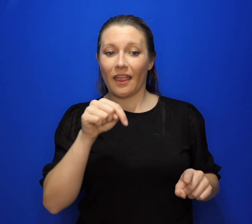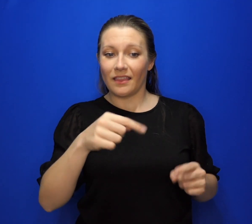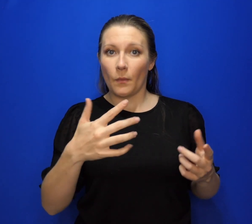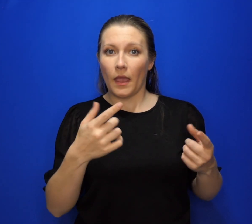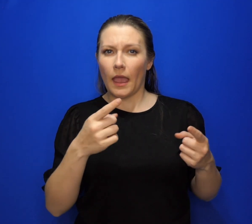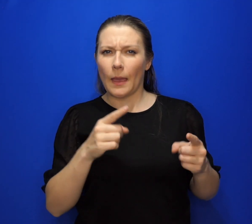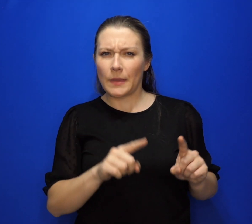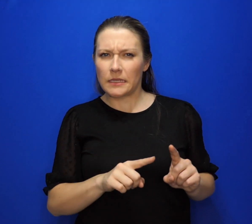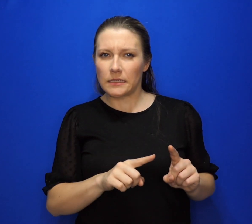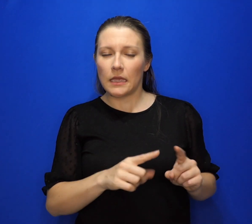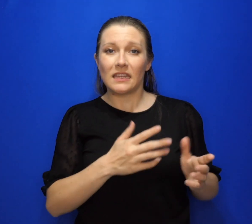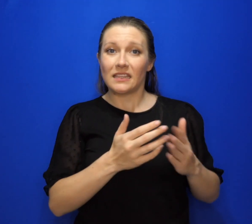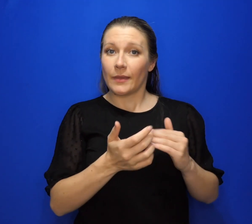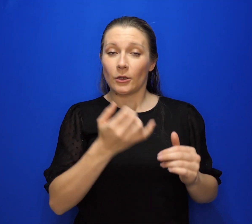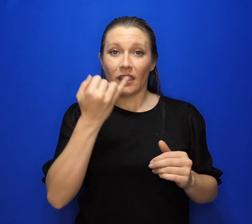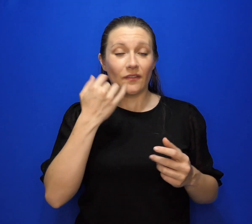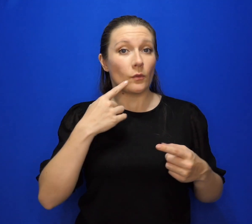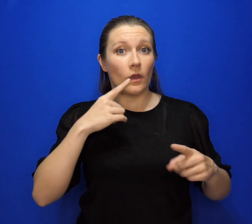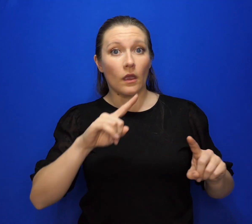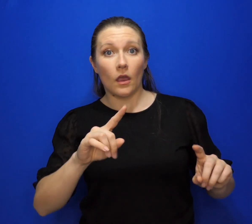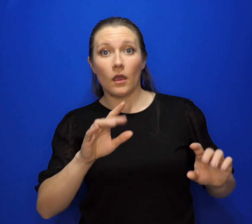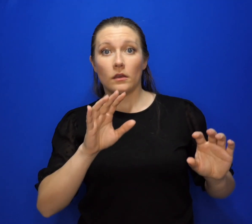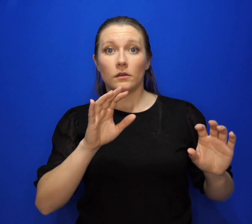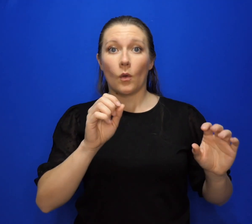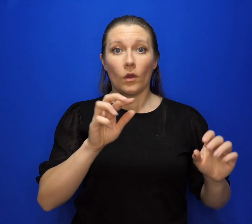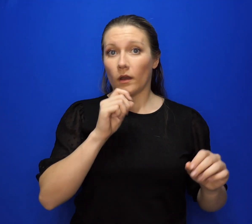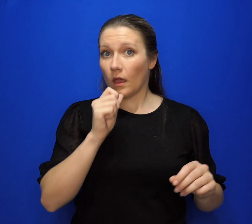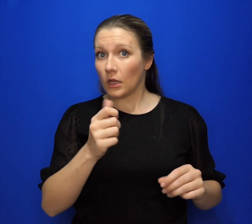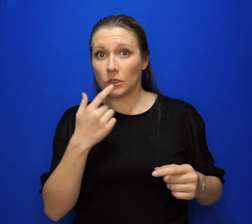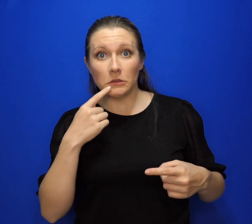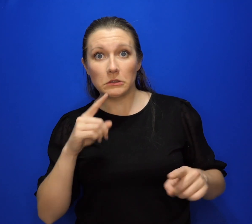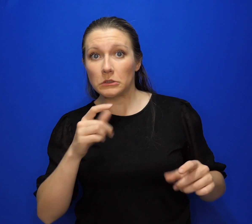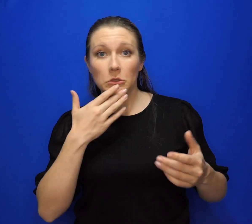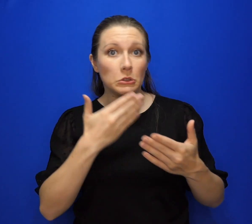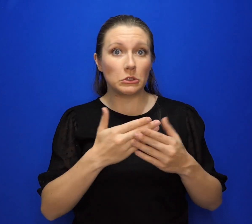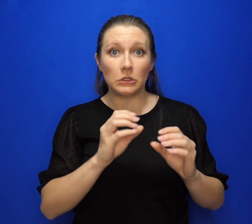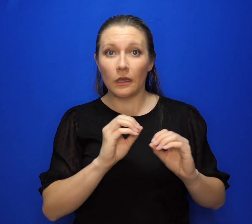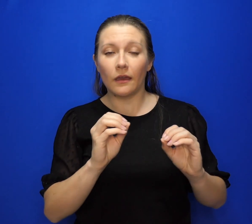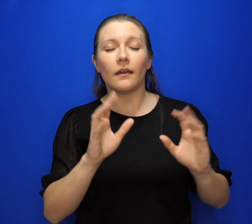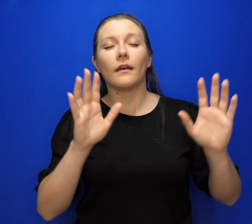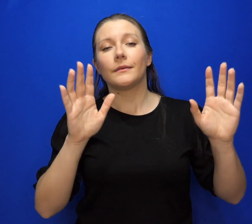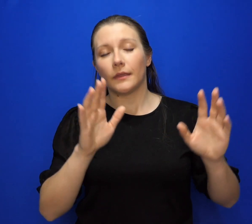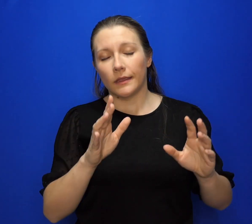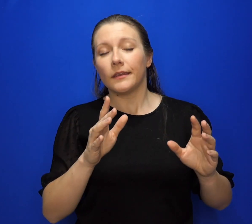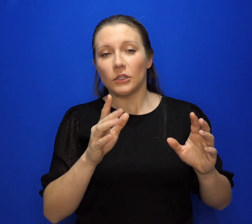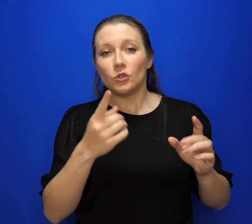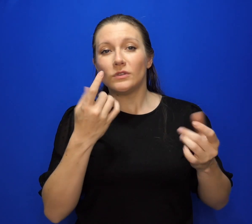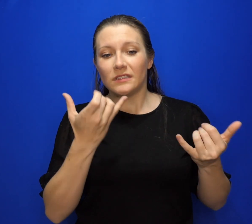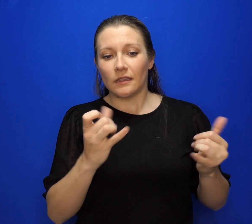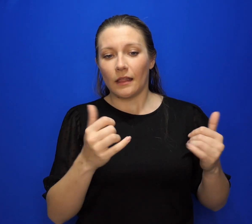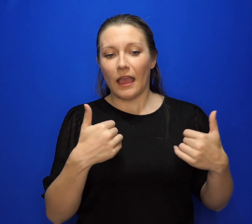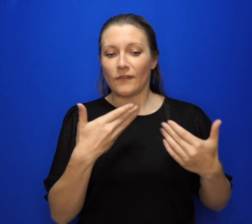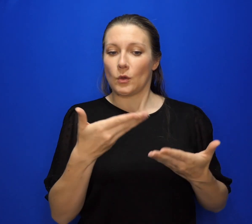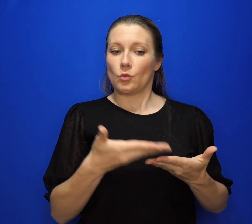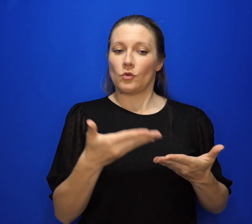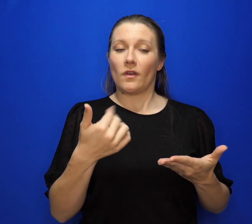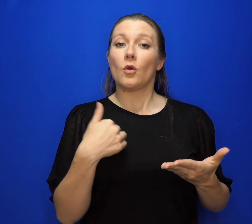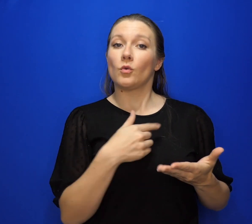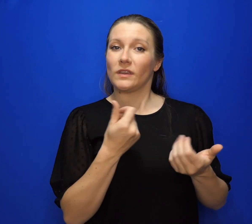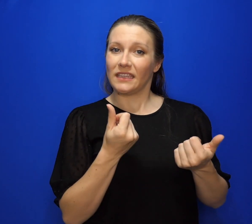working. This is what happened, whether good or bad, or, what you wanted to happen or not. You have proof to be able